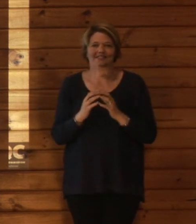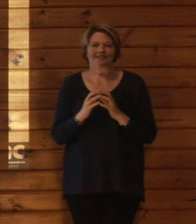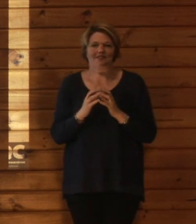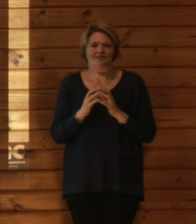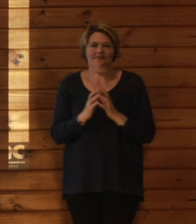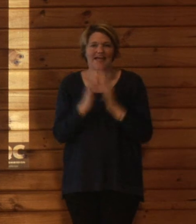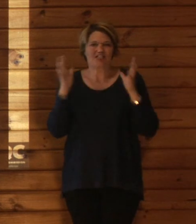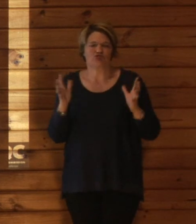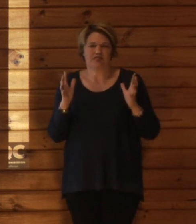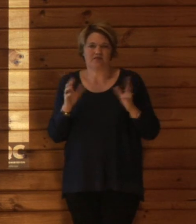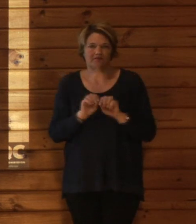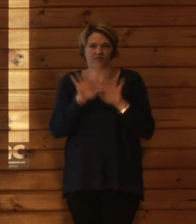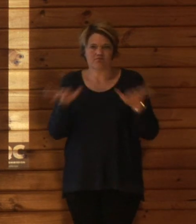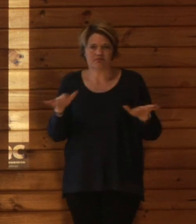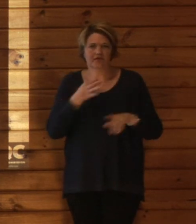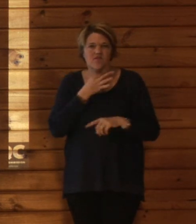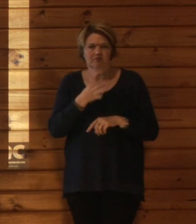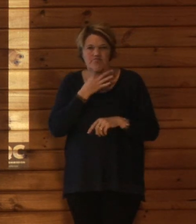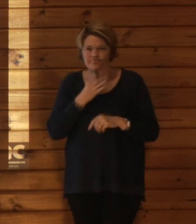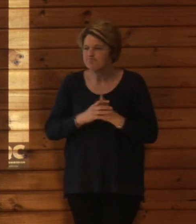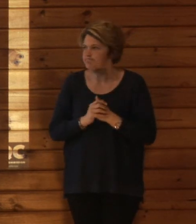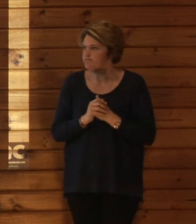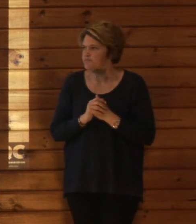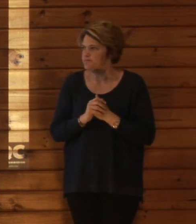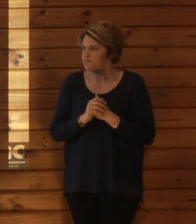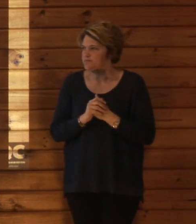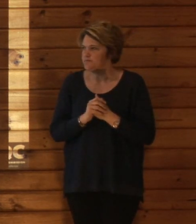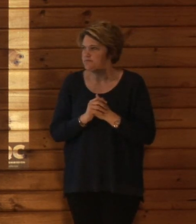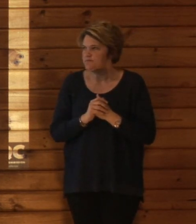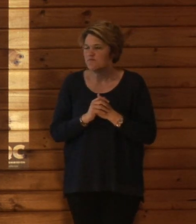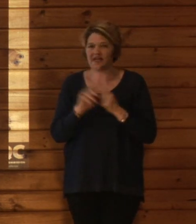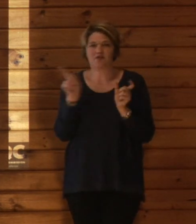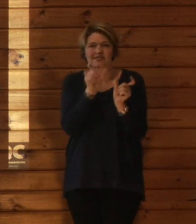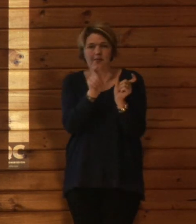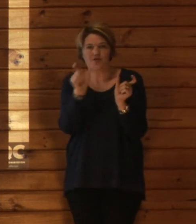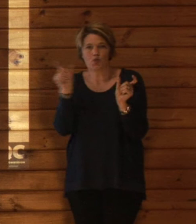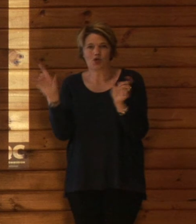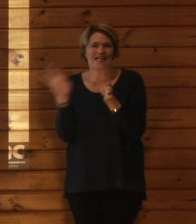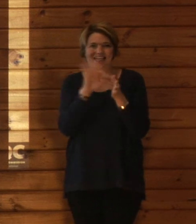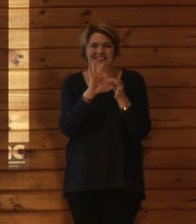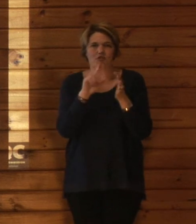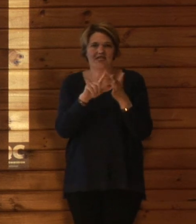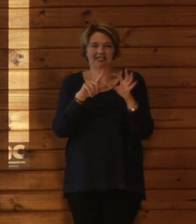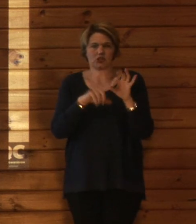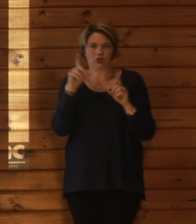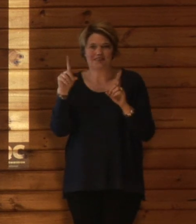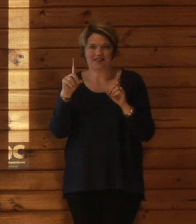bits of wording up here that actually tie it into the EQC Act, which is the insurance policy that you've got with EQC.